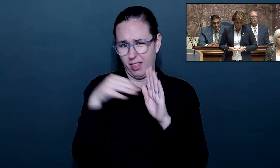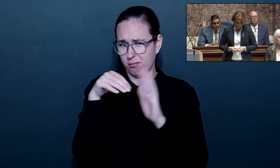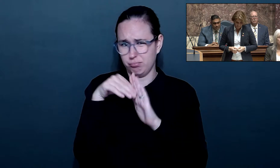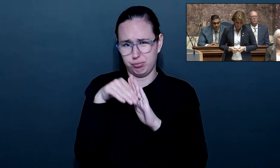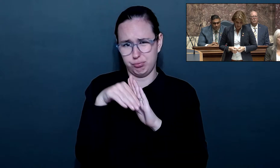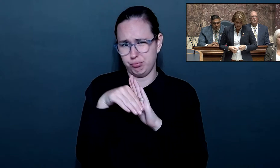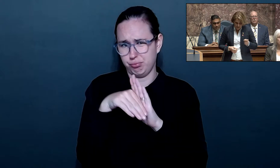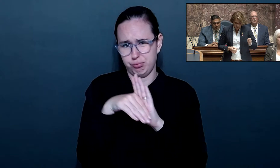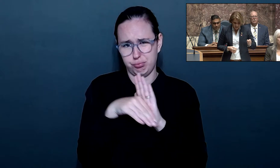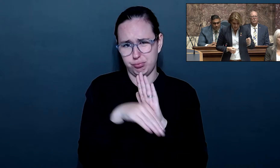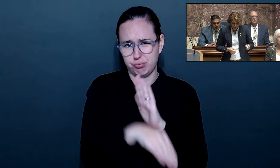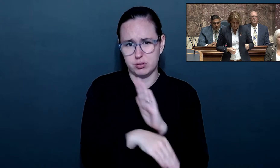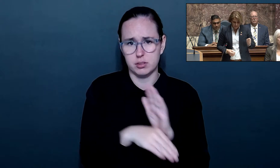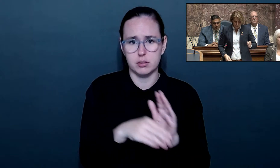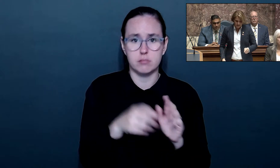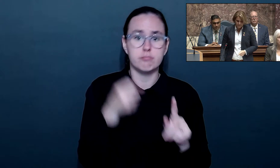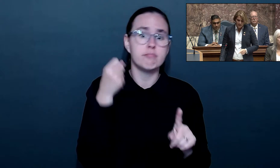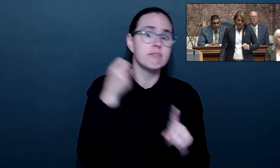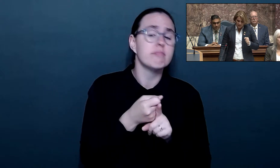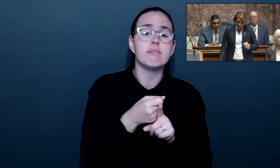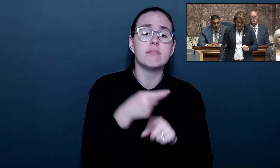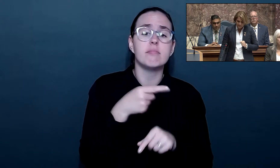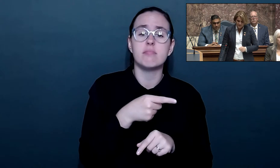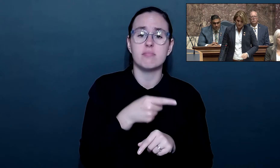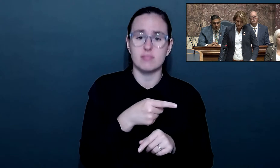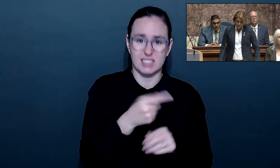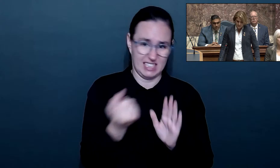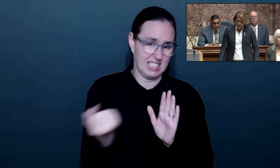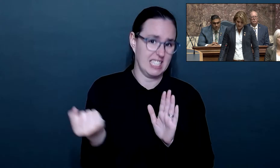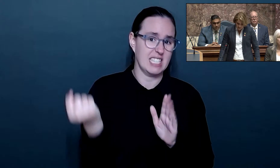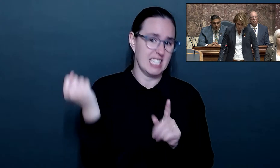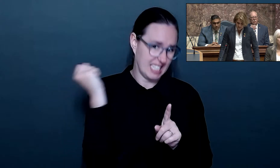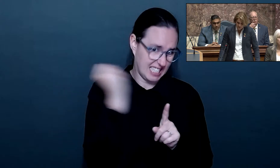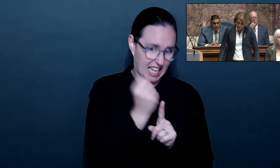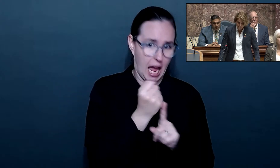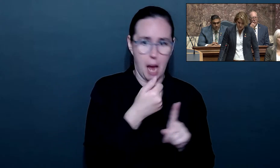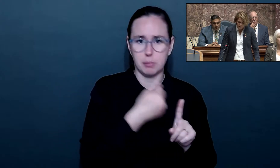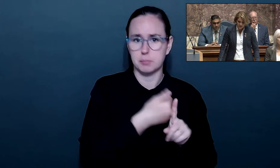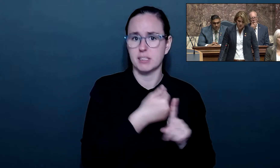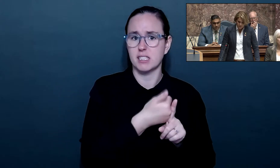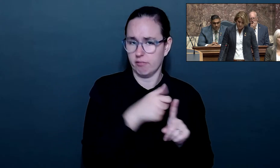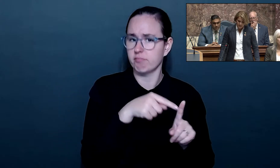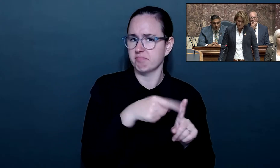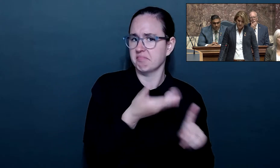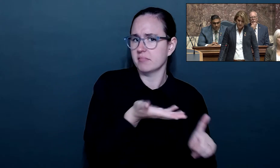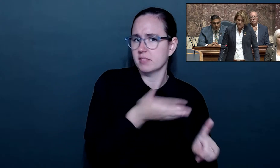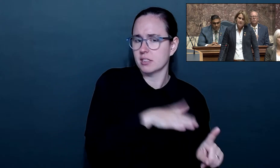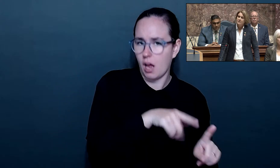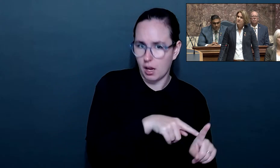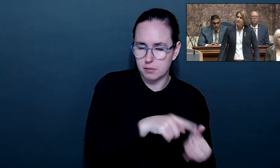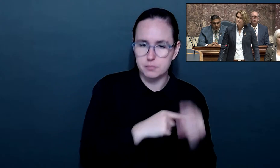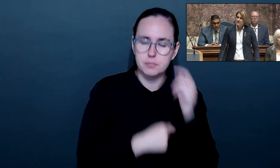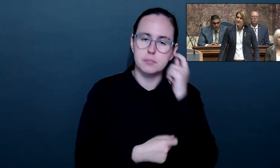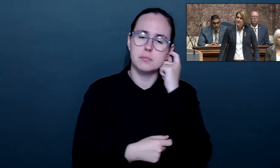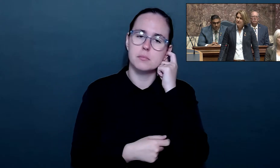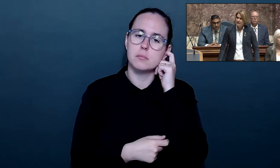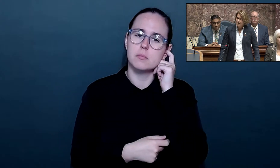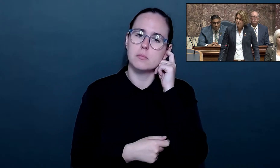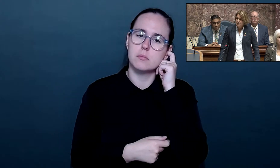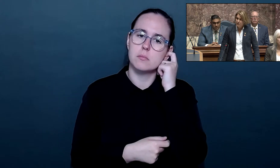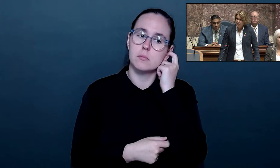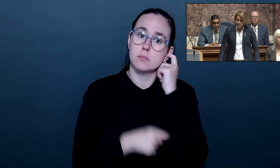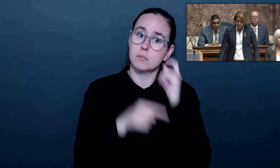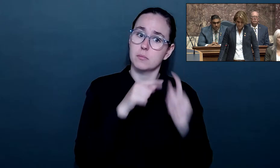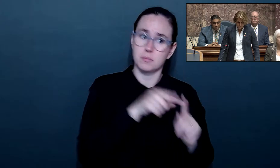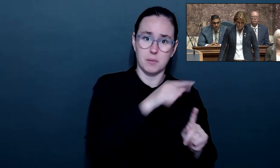altercation. His parents believe a lack of services and his deterioration contributed to the circumstances that led to